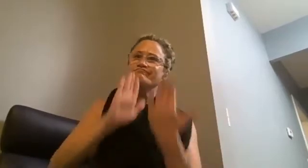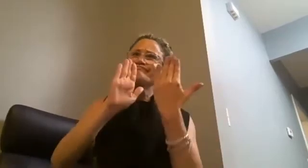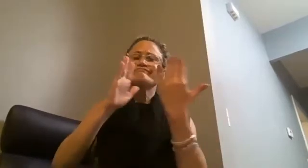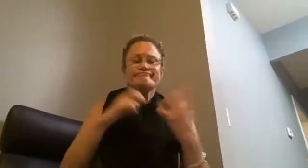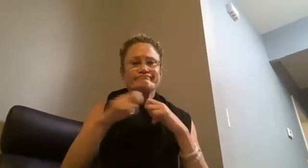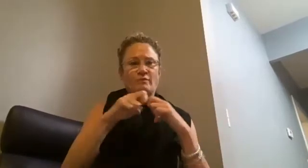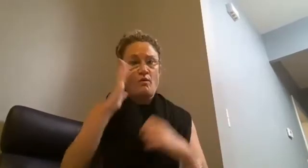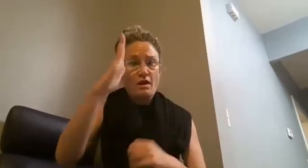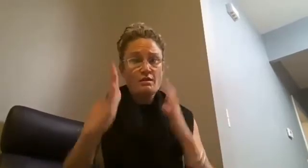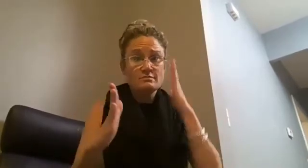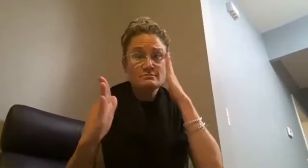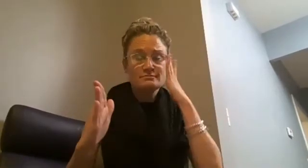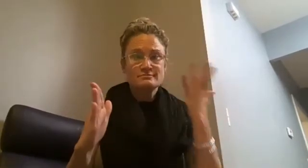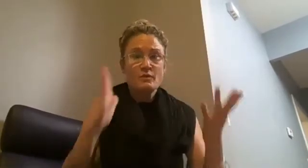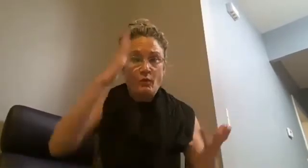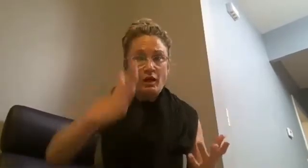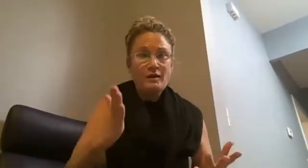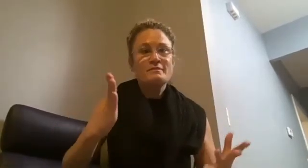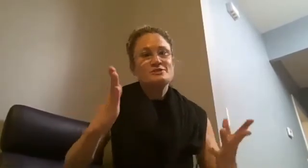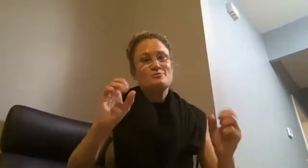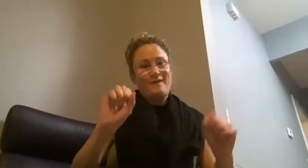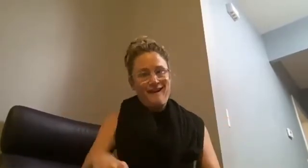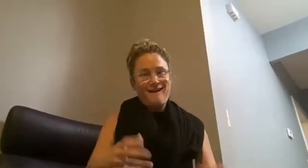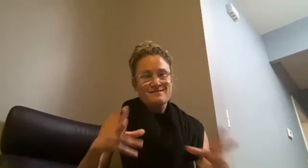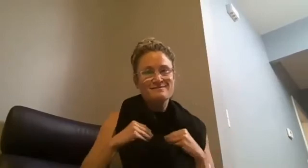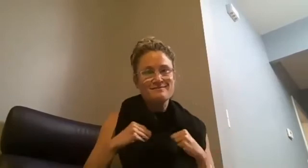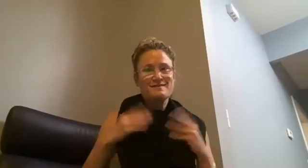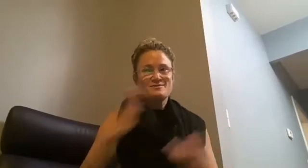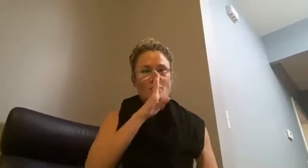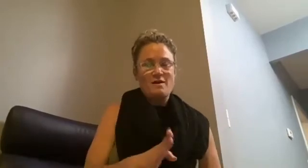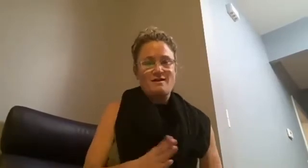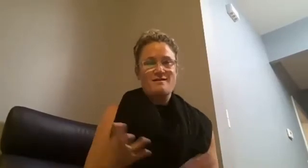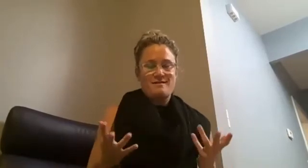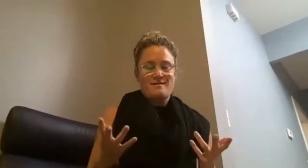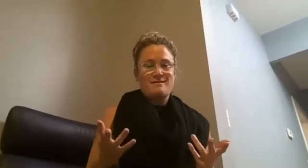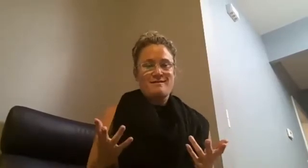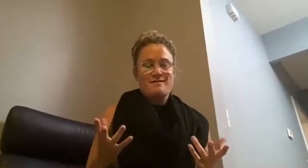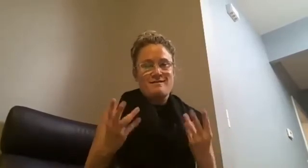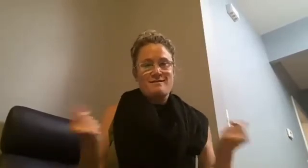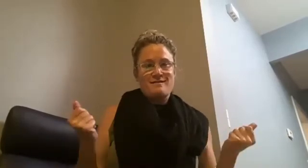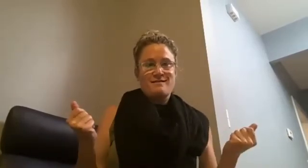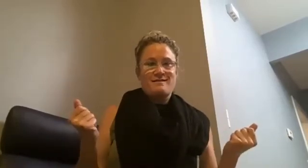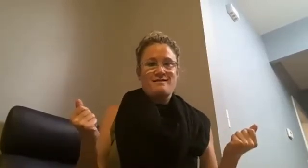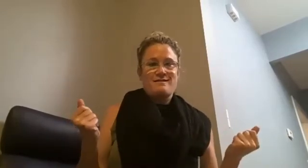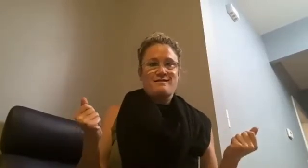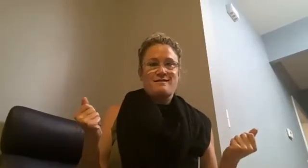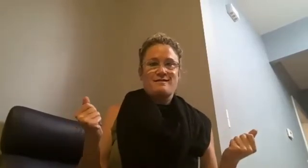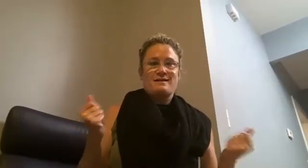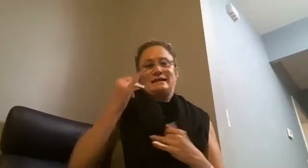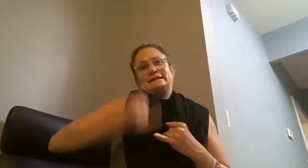that you will, and you'll be able to walk through it sober. I remember, I'll tell this last story that literally